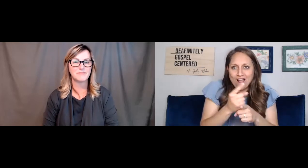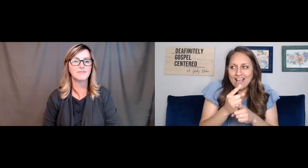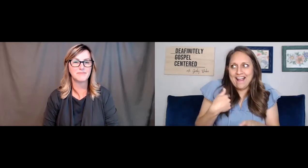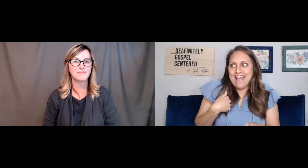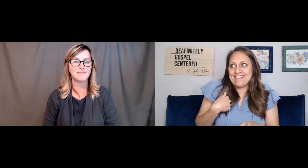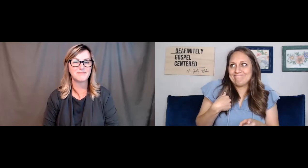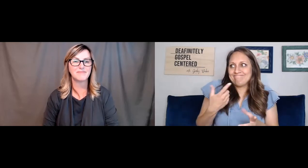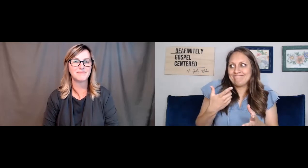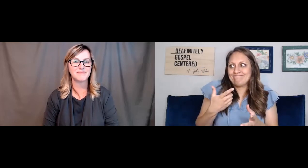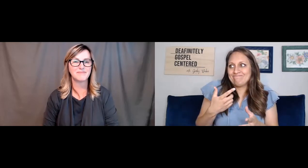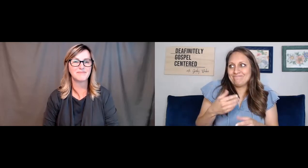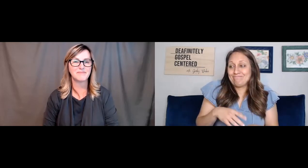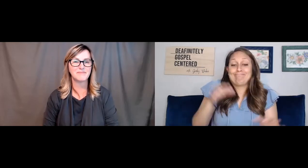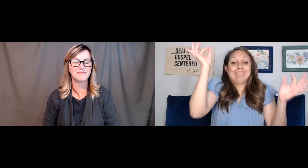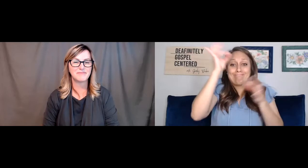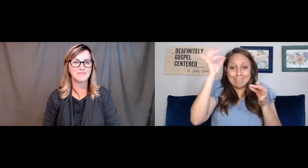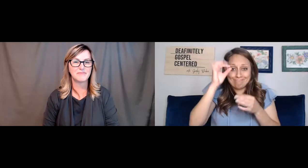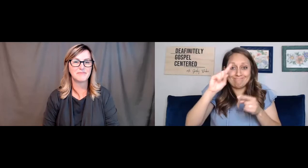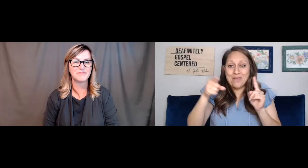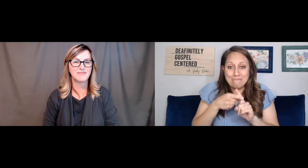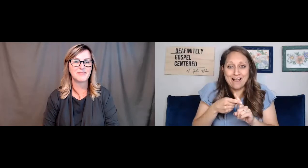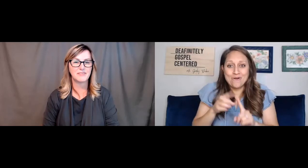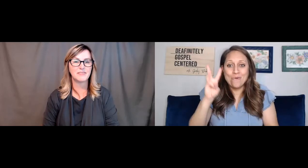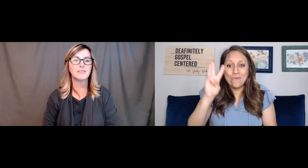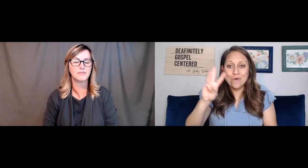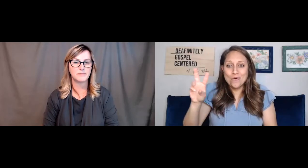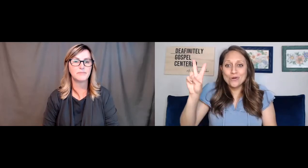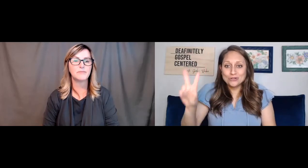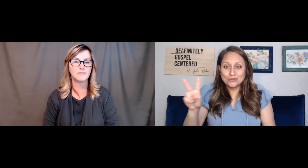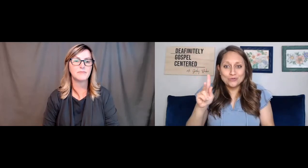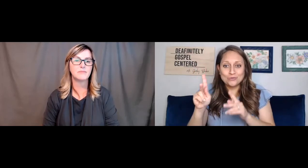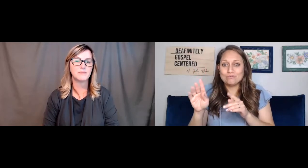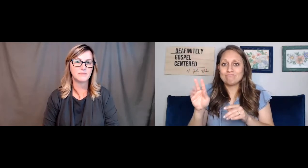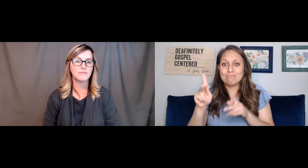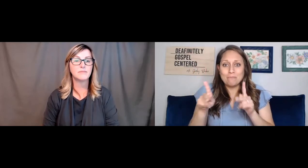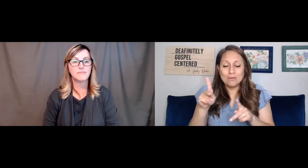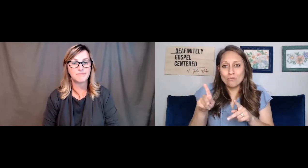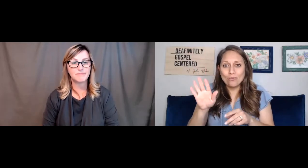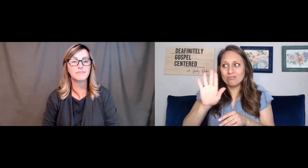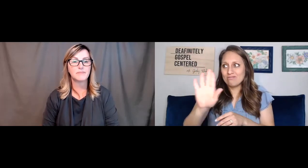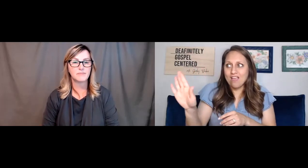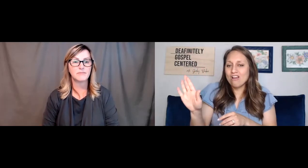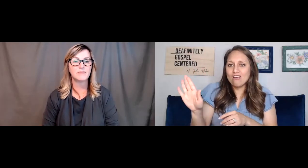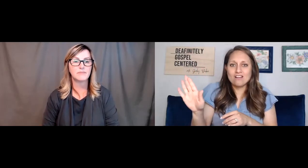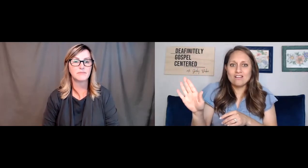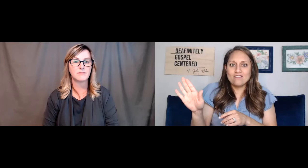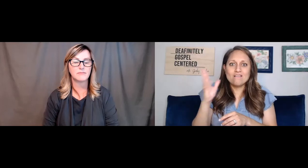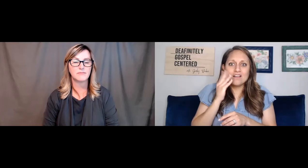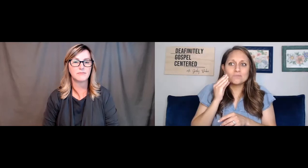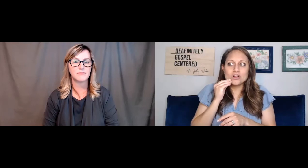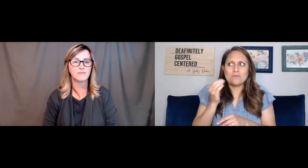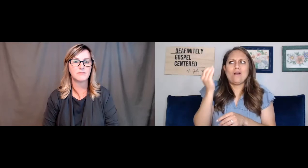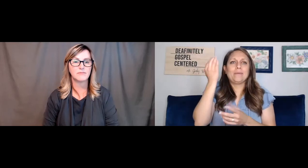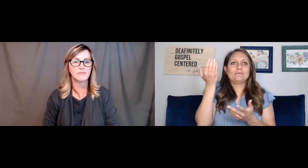things that were hard for some people, but I don't have a deep understanding of what that was like. Yeah, so interesting.